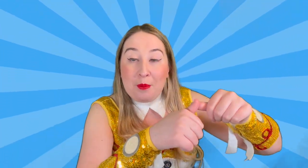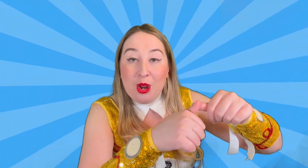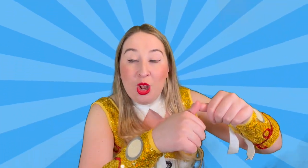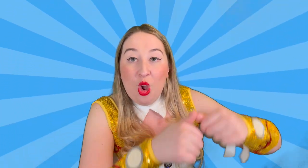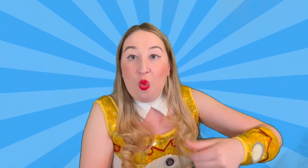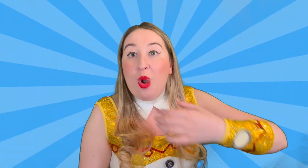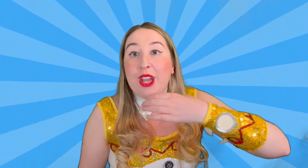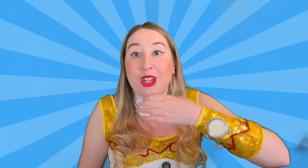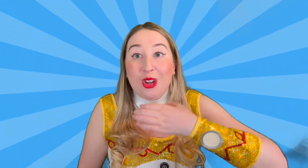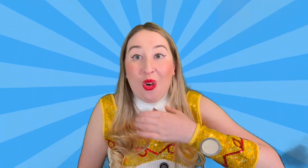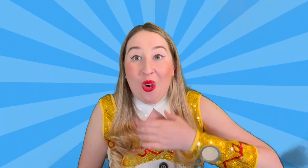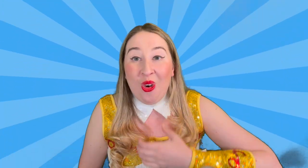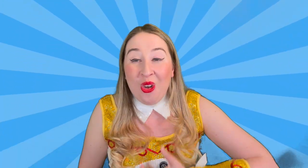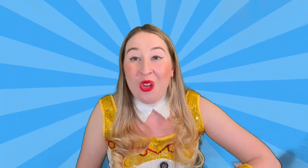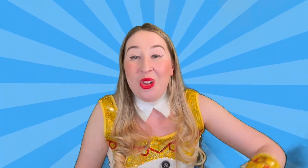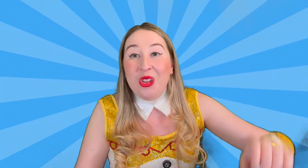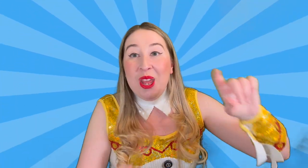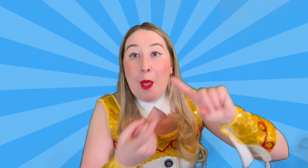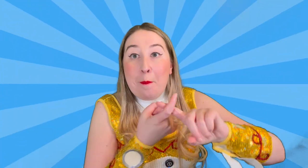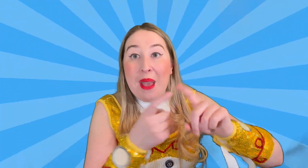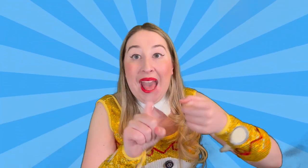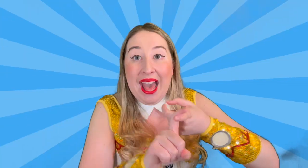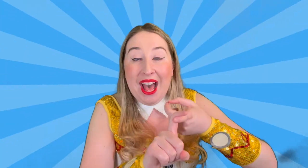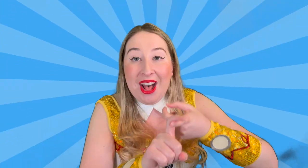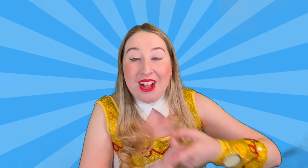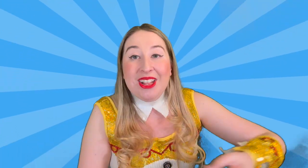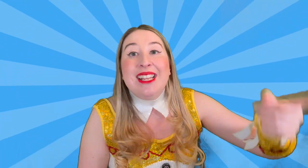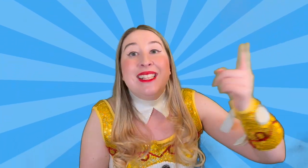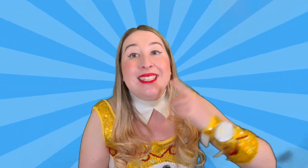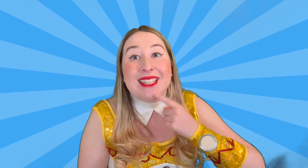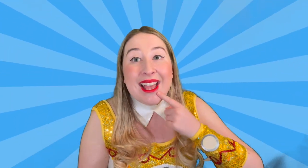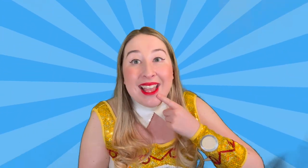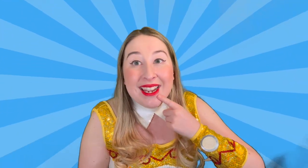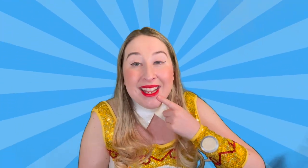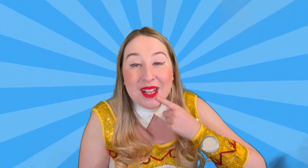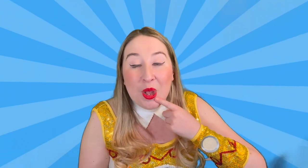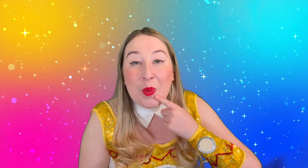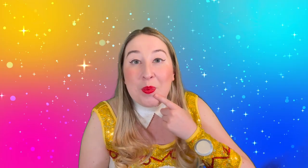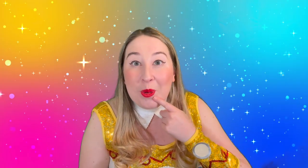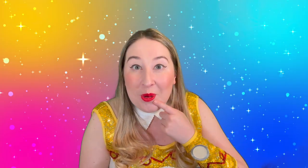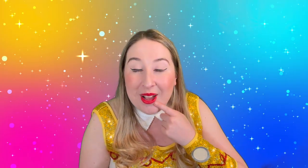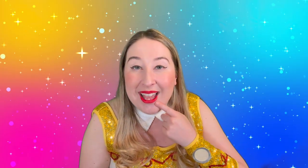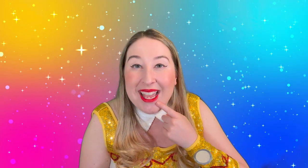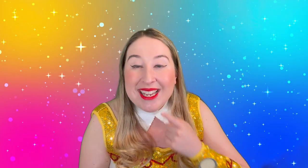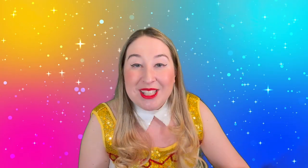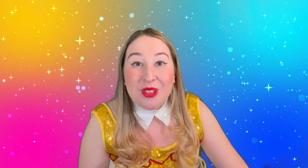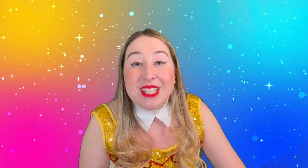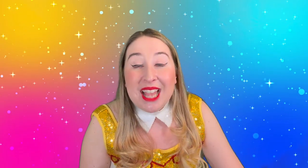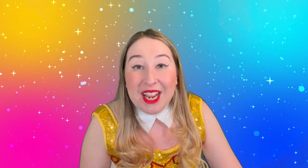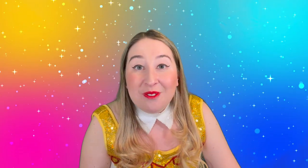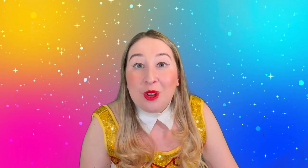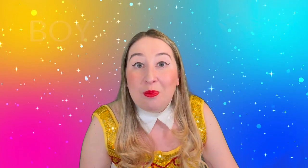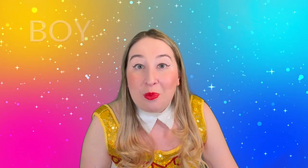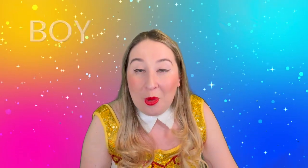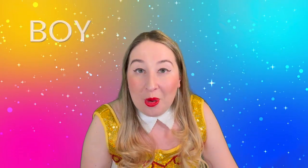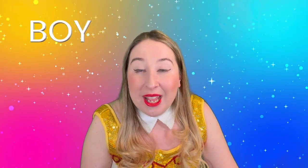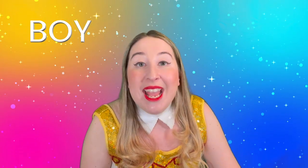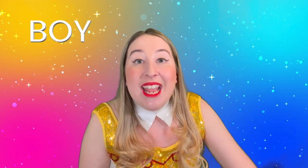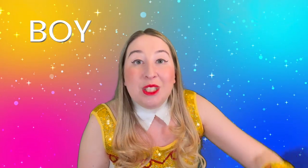remember what your old pal said, boy. So the sign for boy is we're